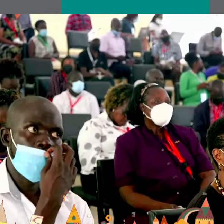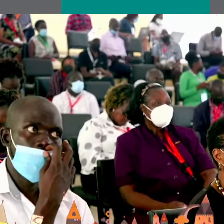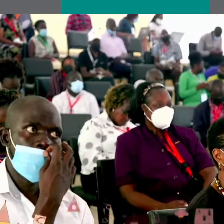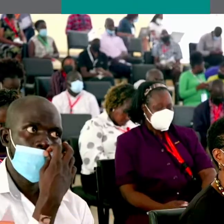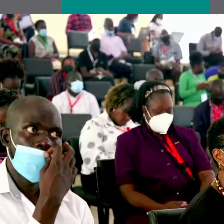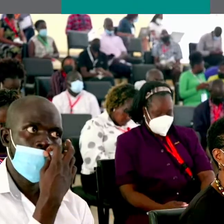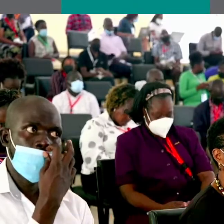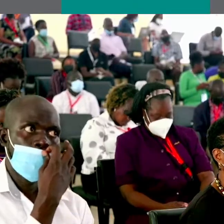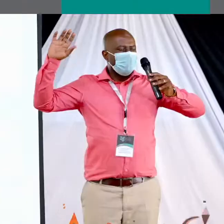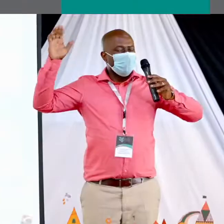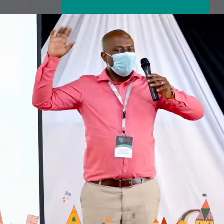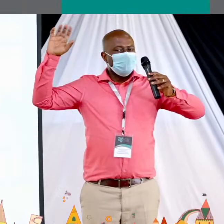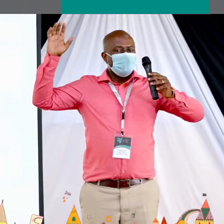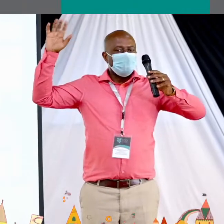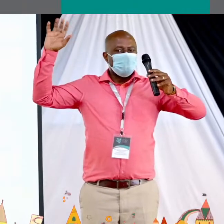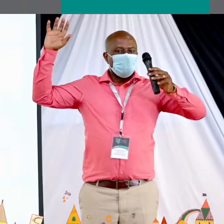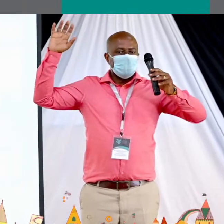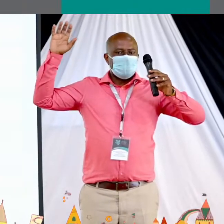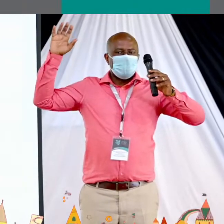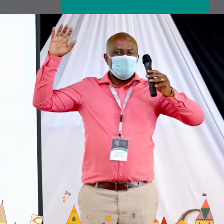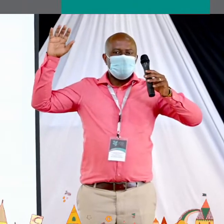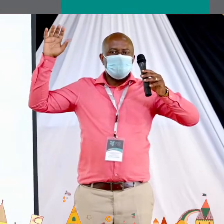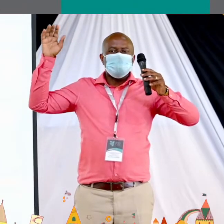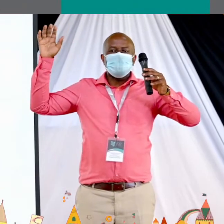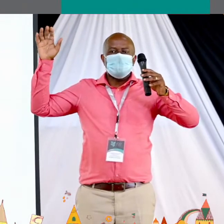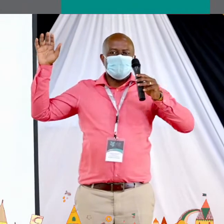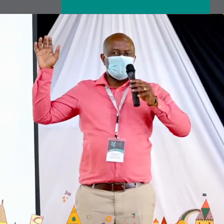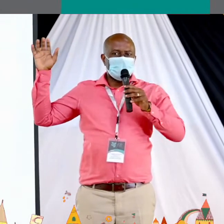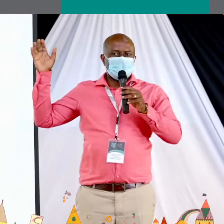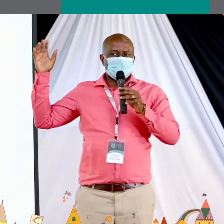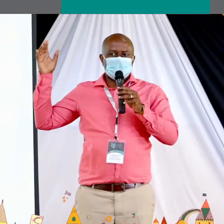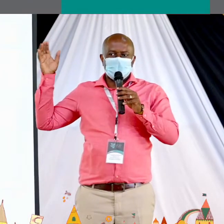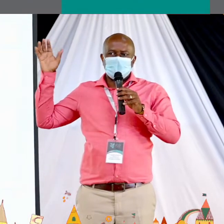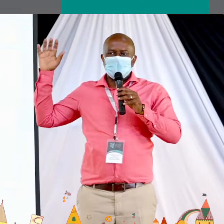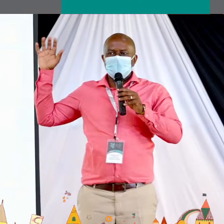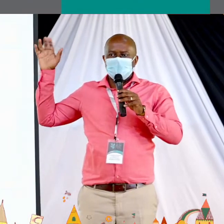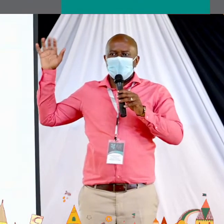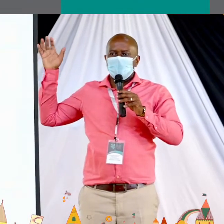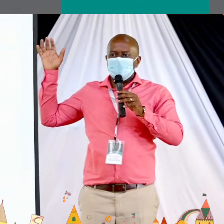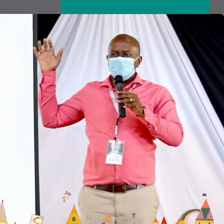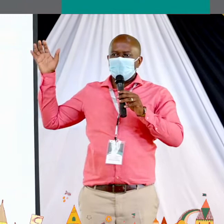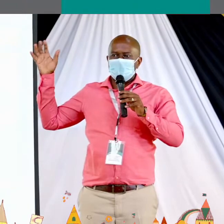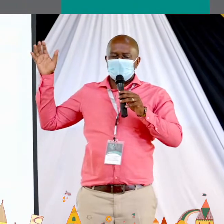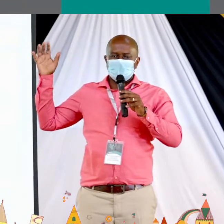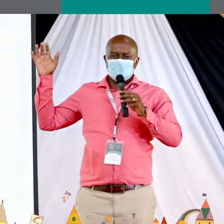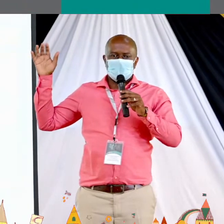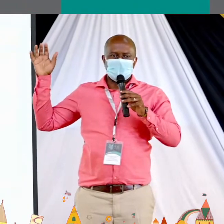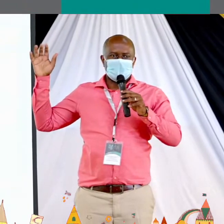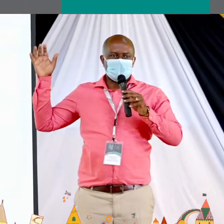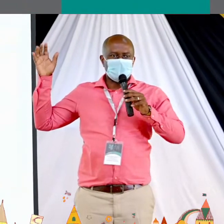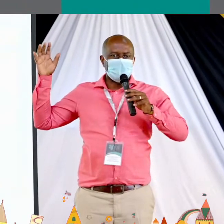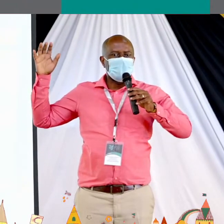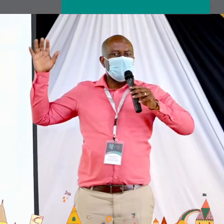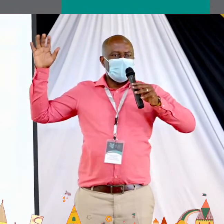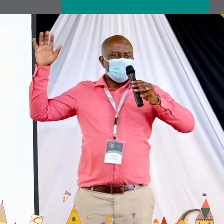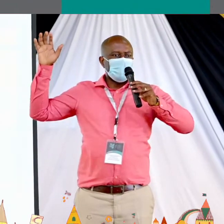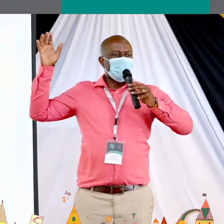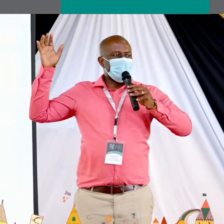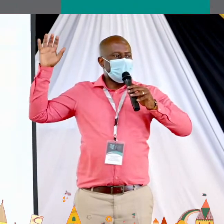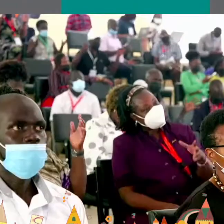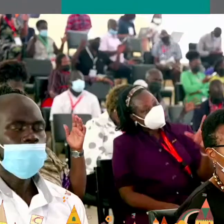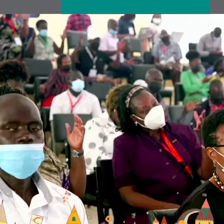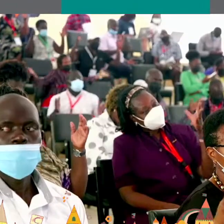kwamba tumekubali. Of course we will do this and then we bring down that. Hiyo makofi itakuja chini kabisa. Sasa